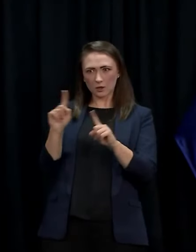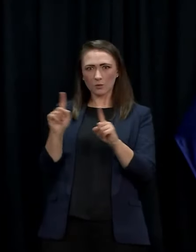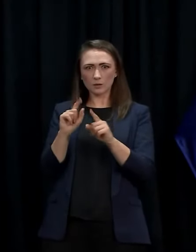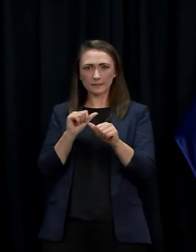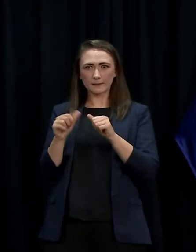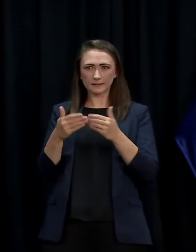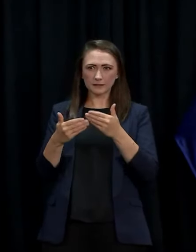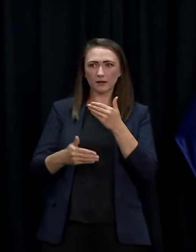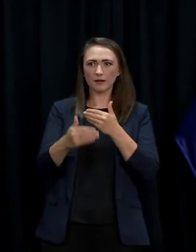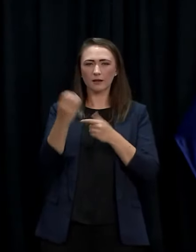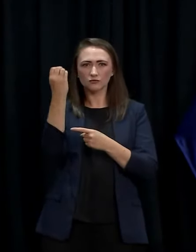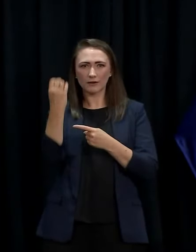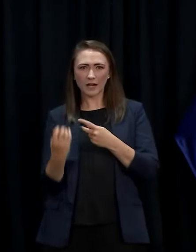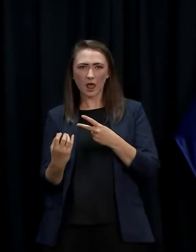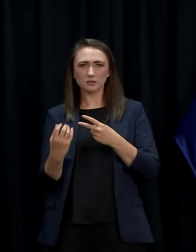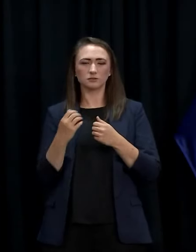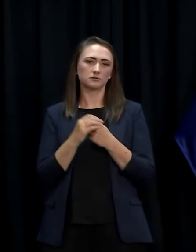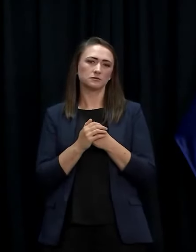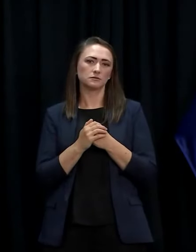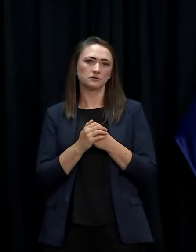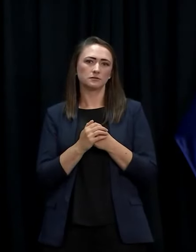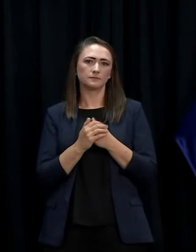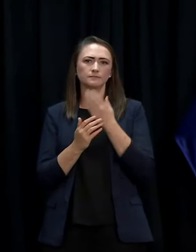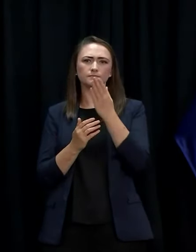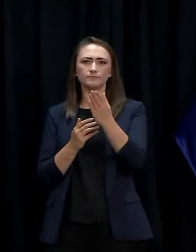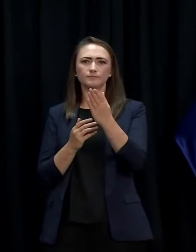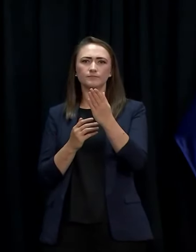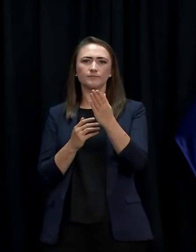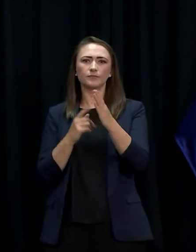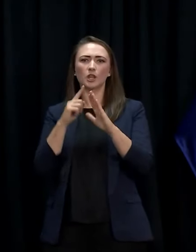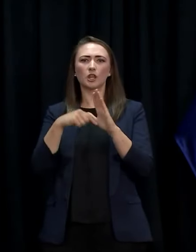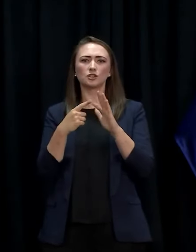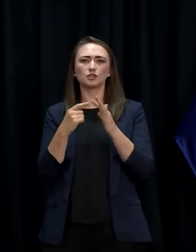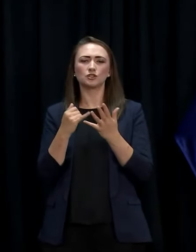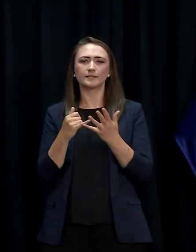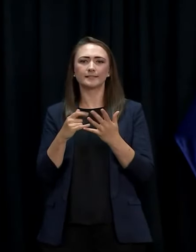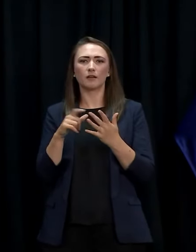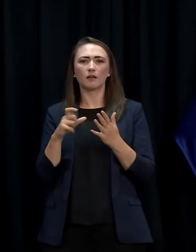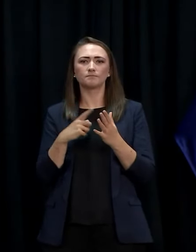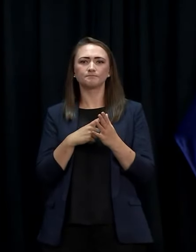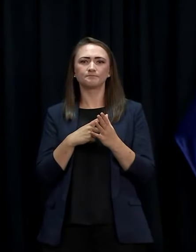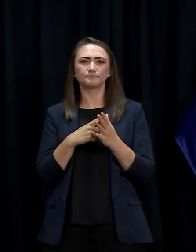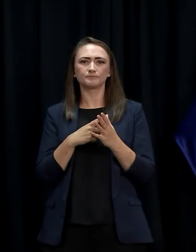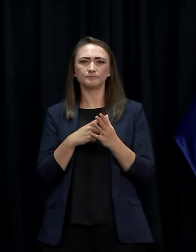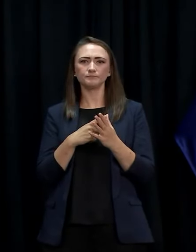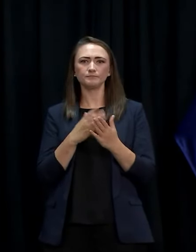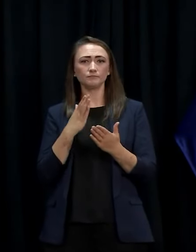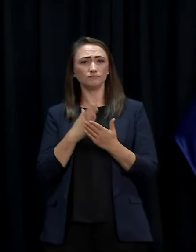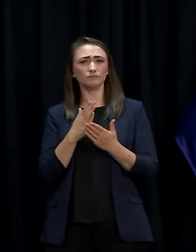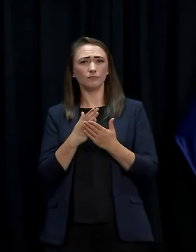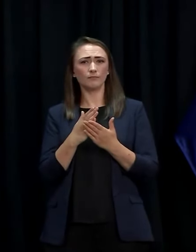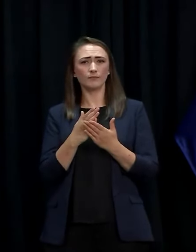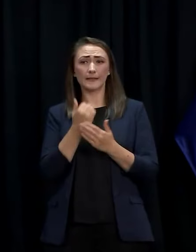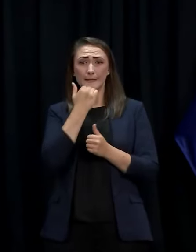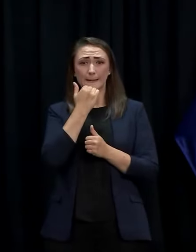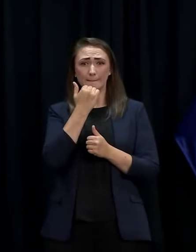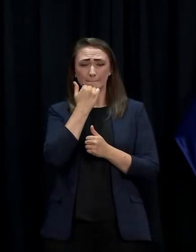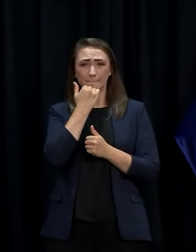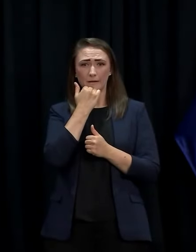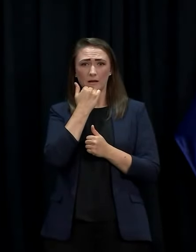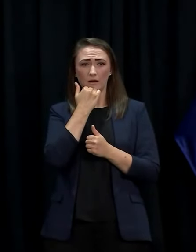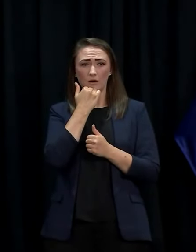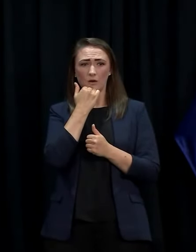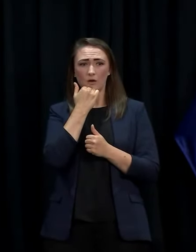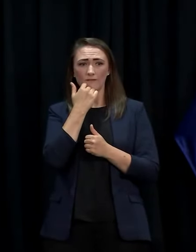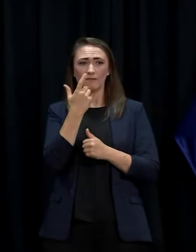to a couple of follow-up questions, how concerned are you? Because it's not even that the rates aren't going up, they're declining those rates. And does